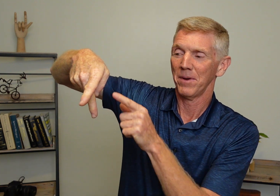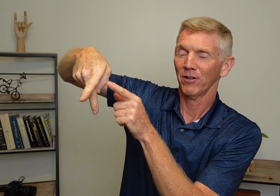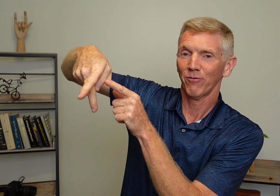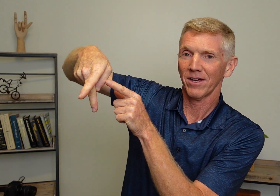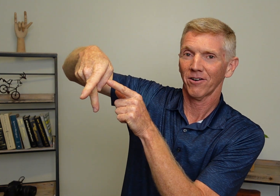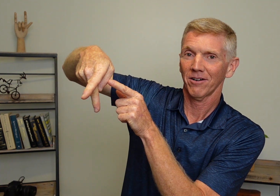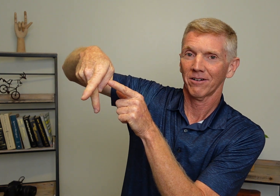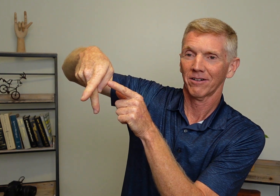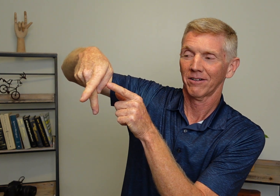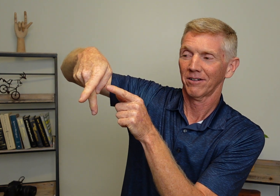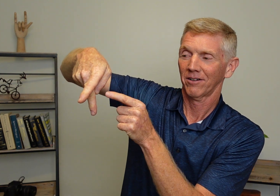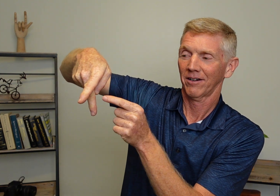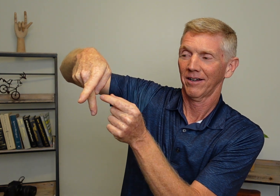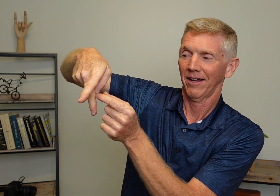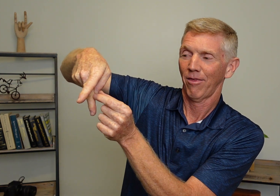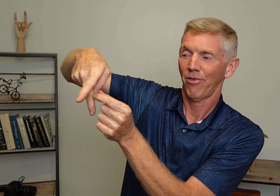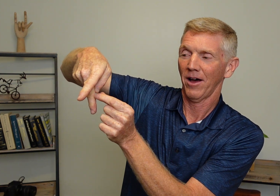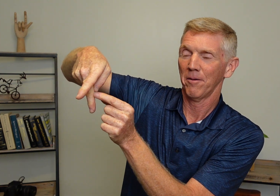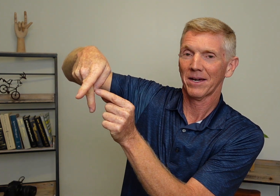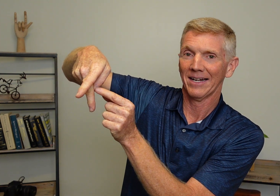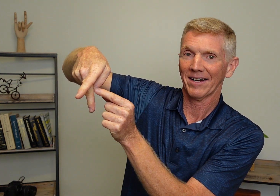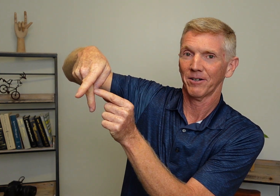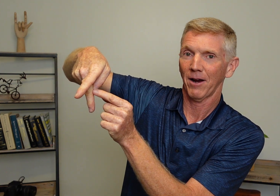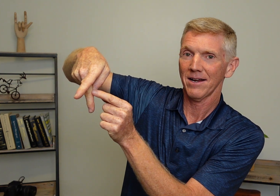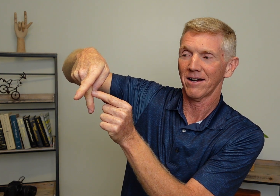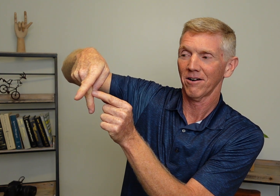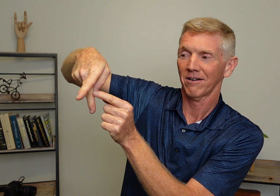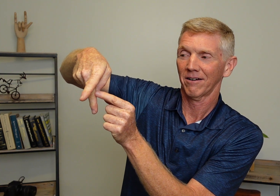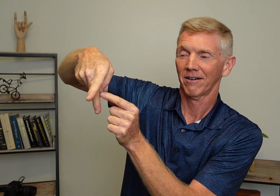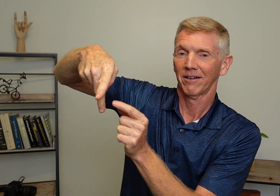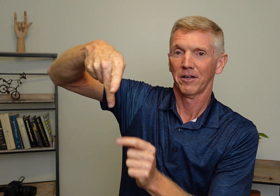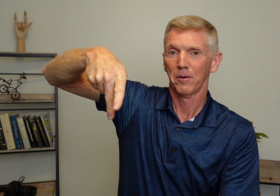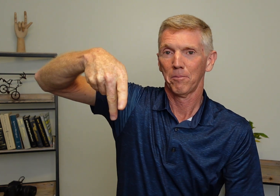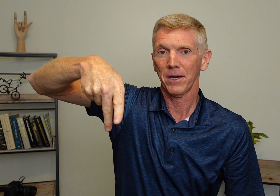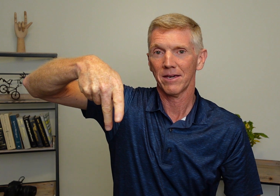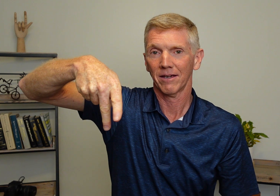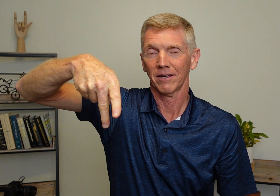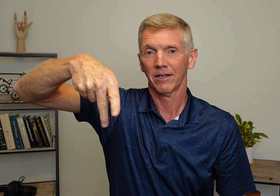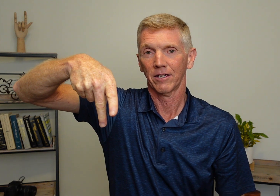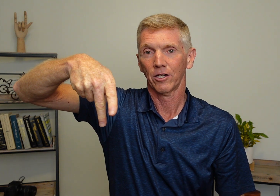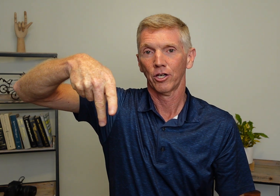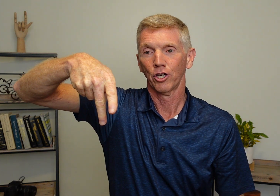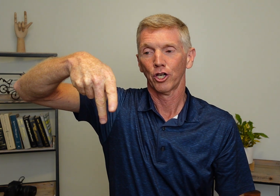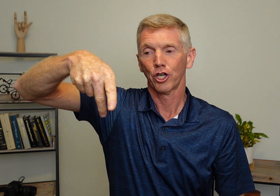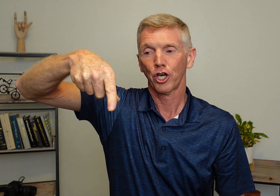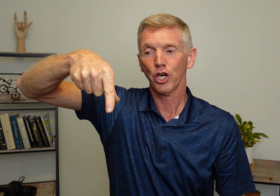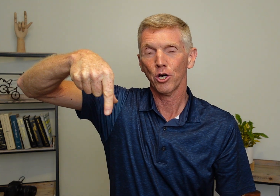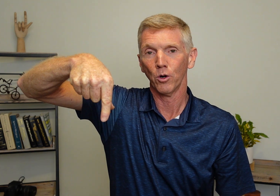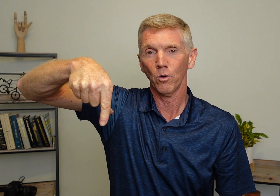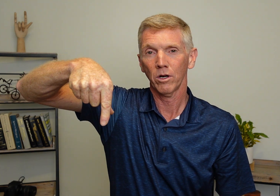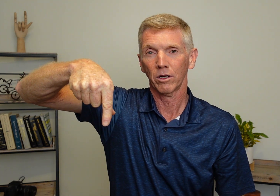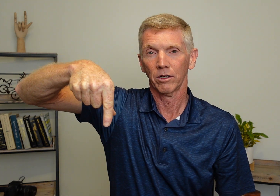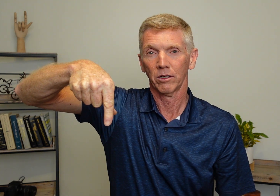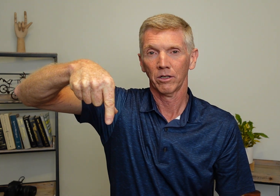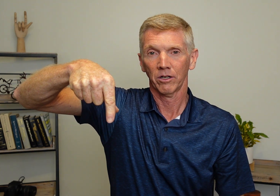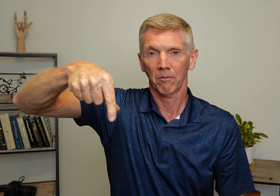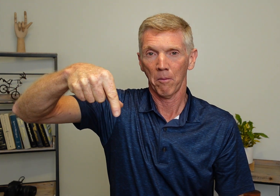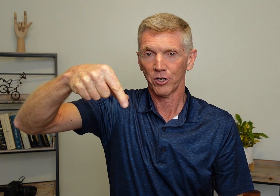Middle finger, thumb connecting right here. P. Q, remember